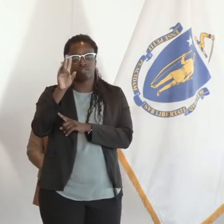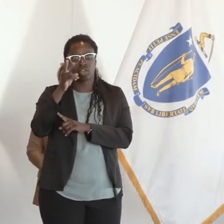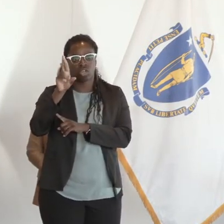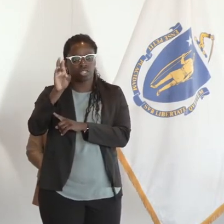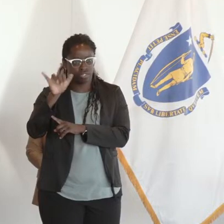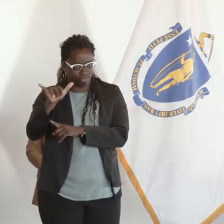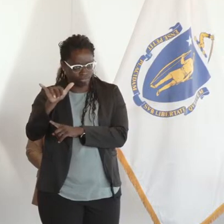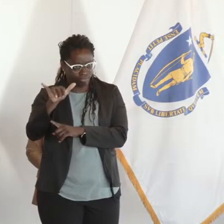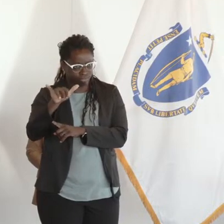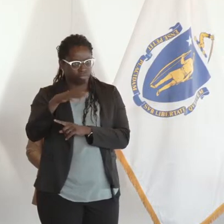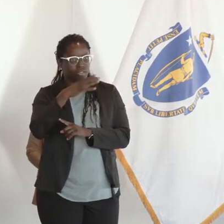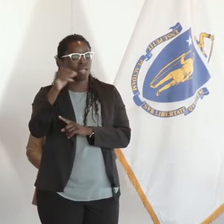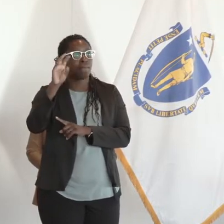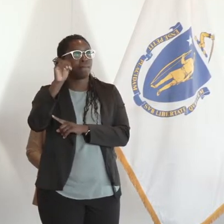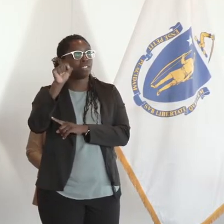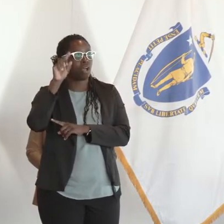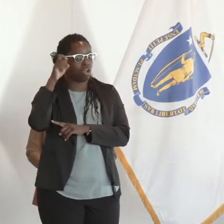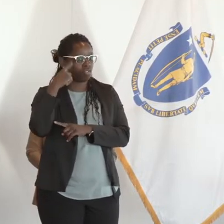Healey.